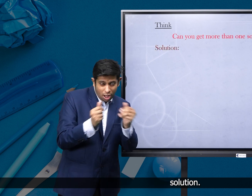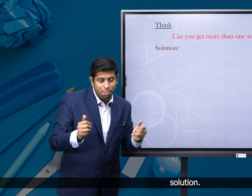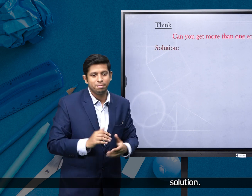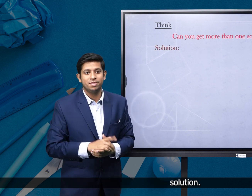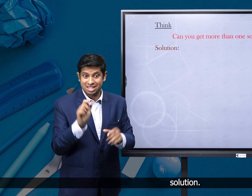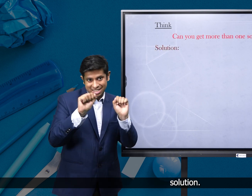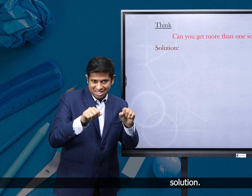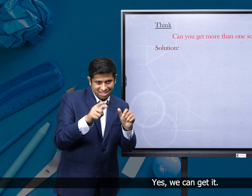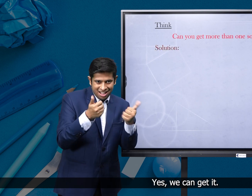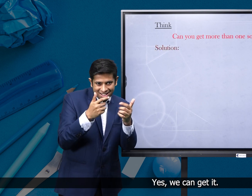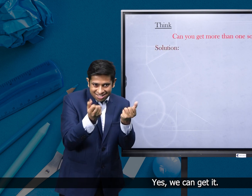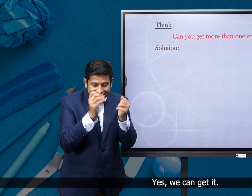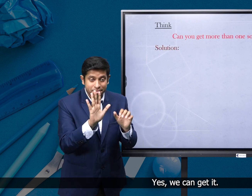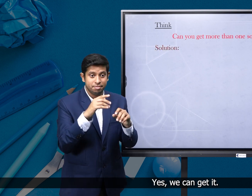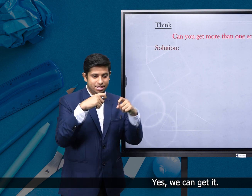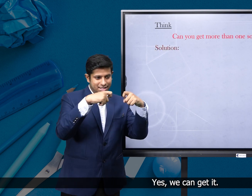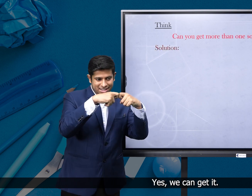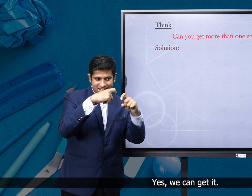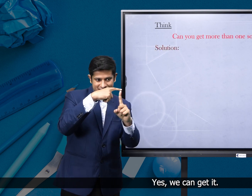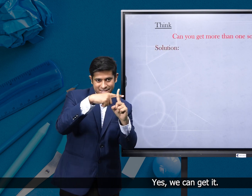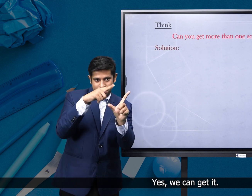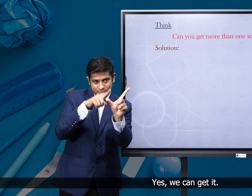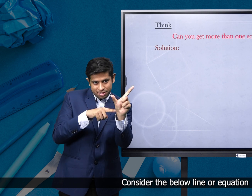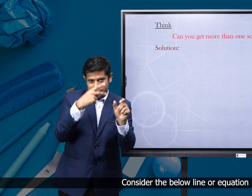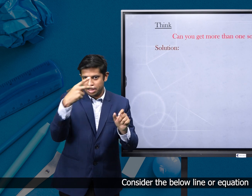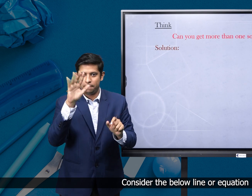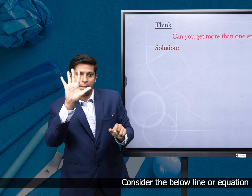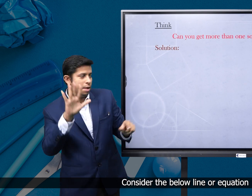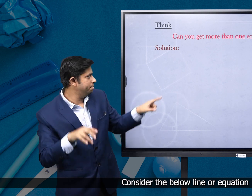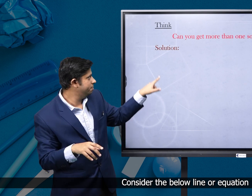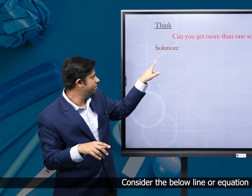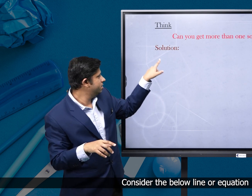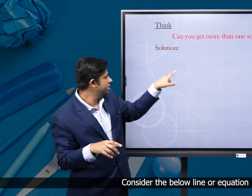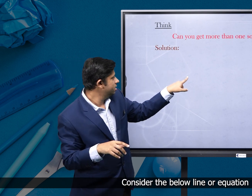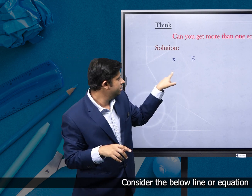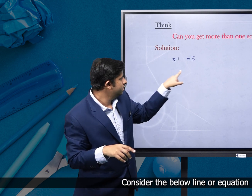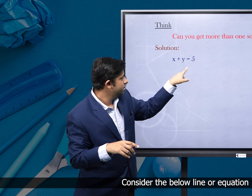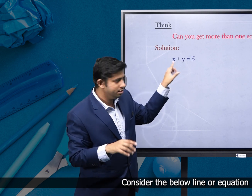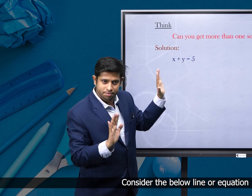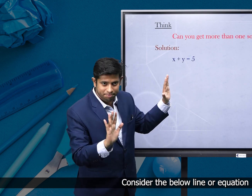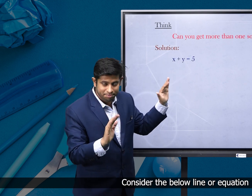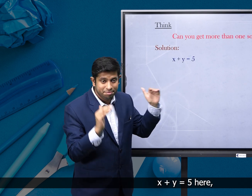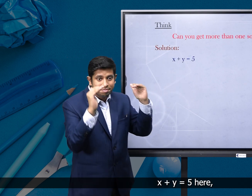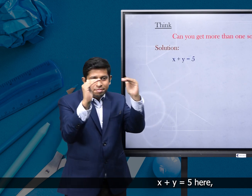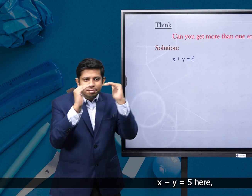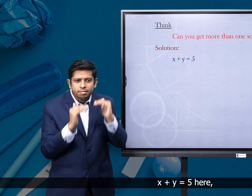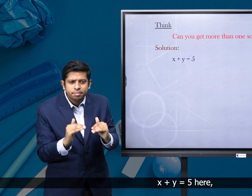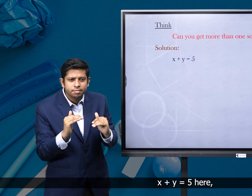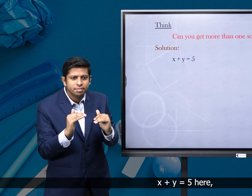Solution. Yes, we can get it. Consider the below line or equation x plus y is equal to